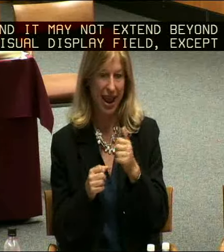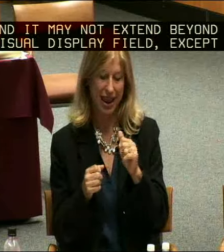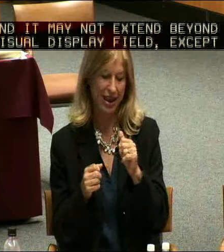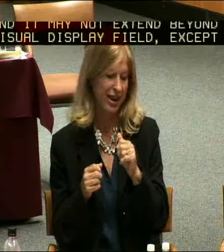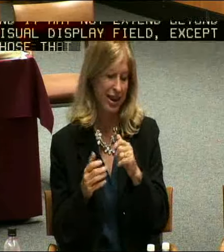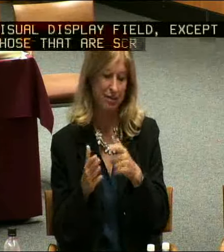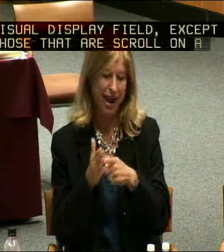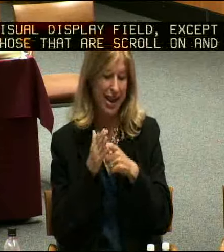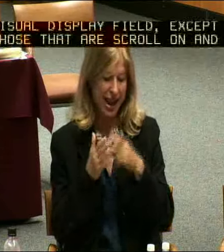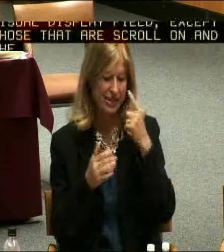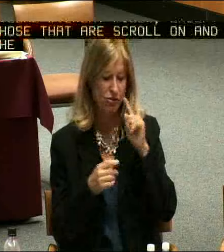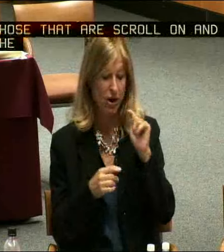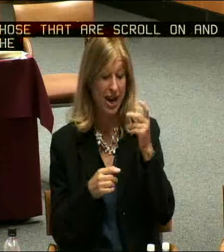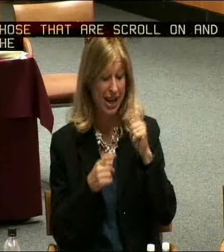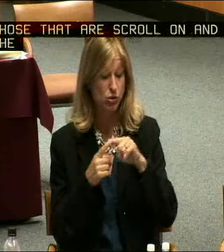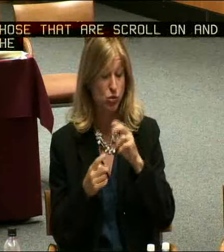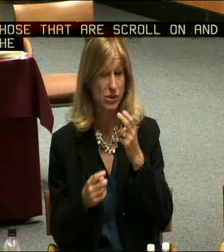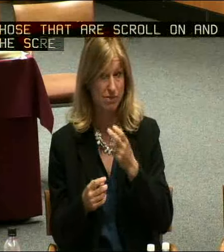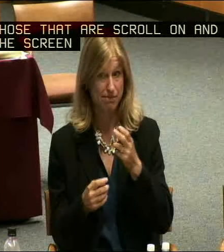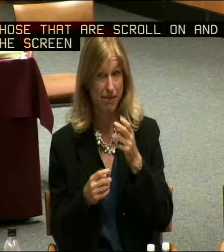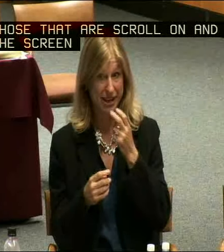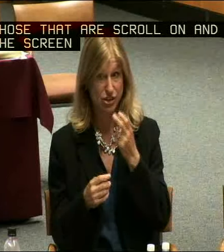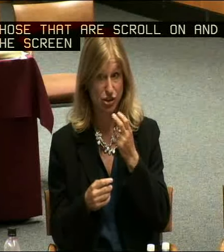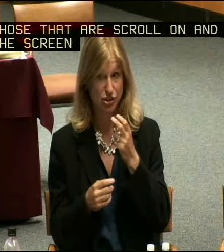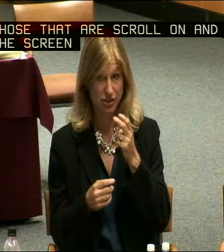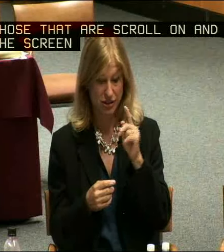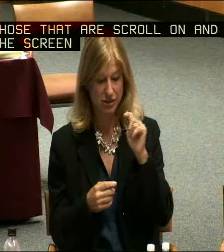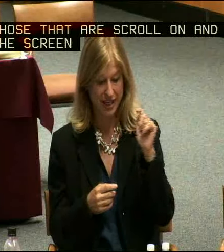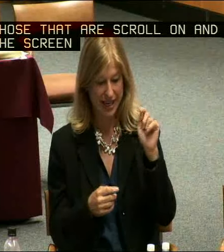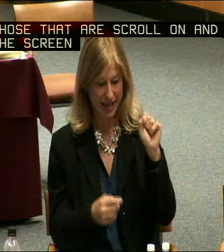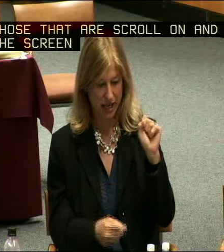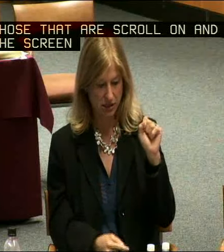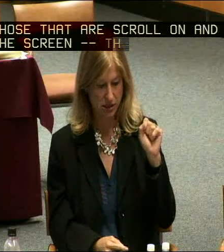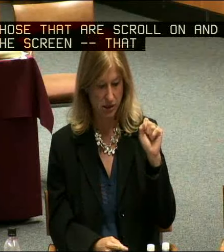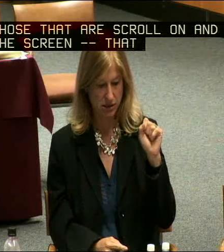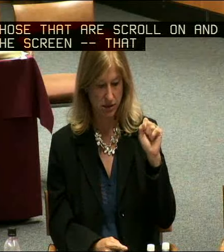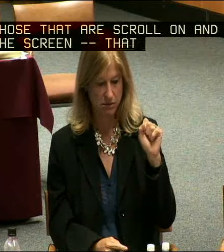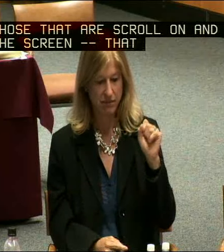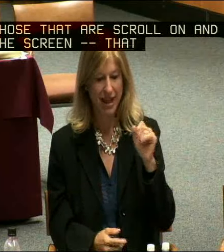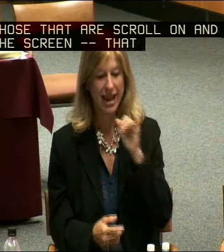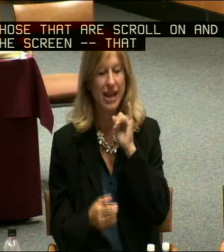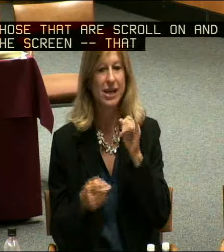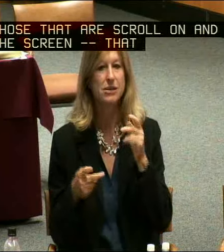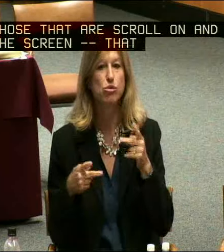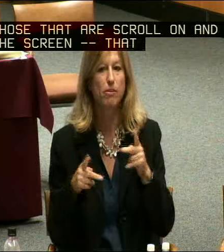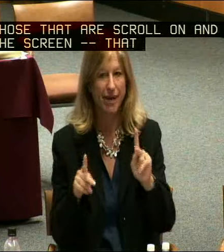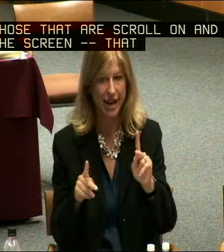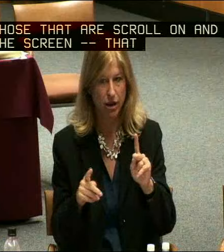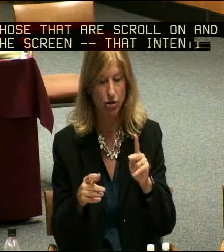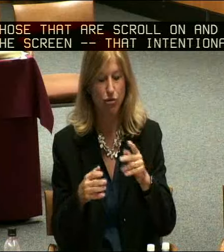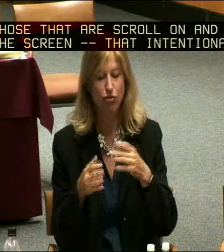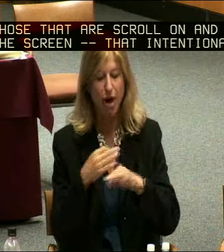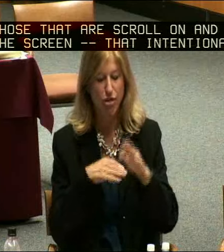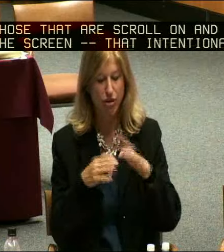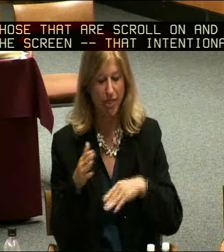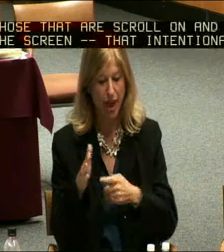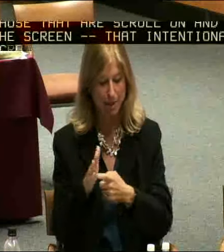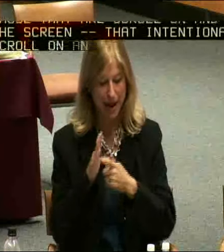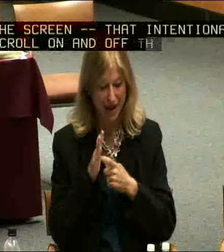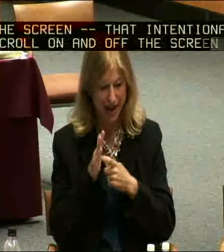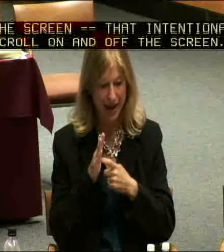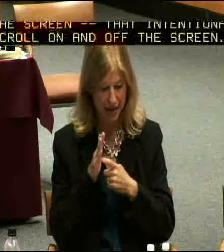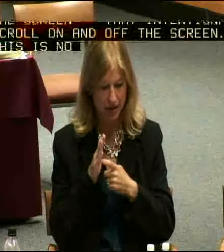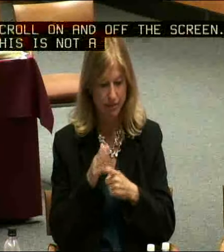This order is not a mandate for speech-to-text for EAS. That